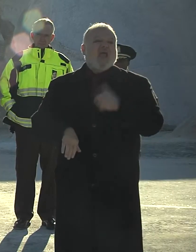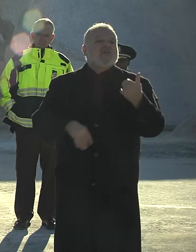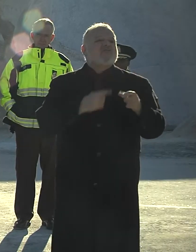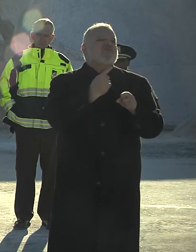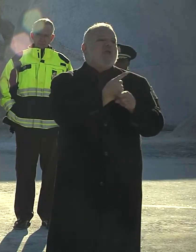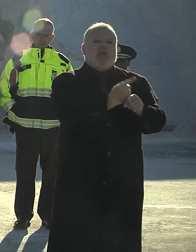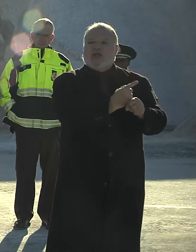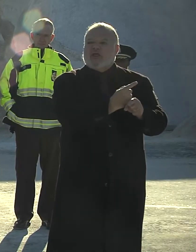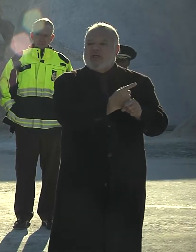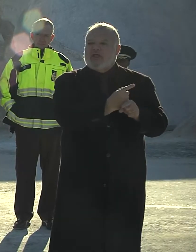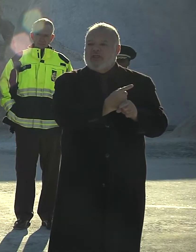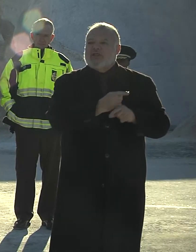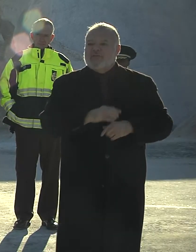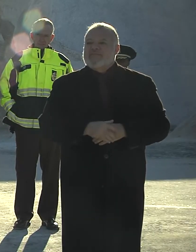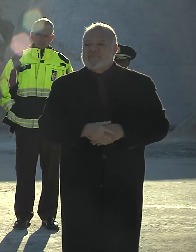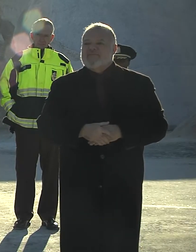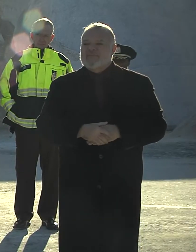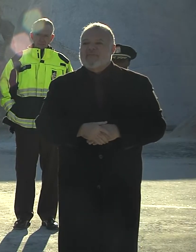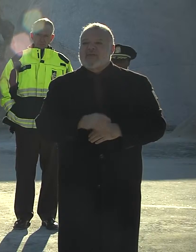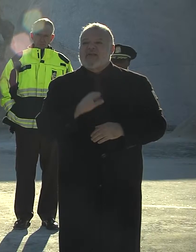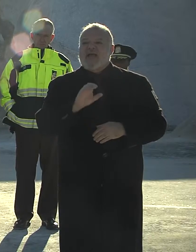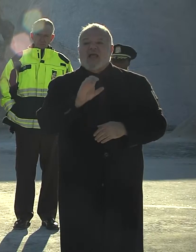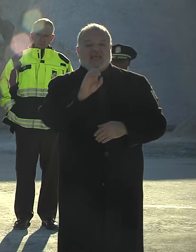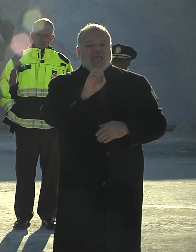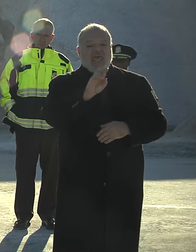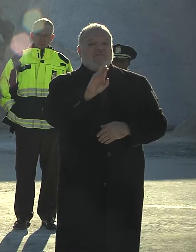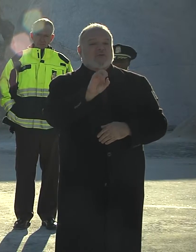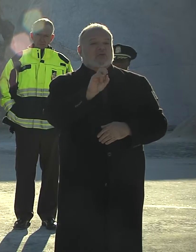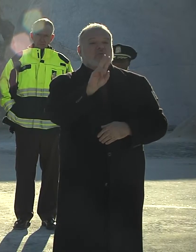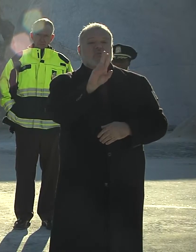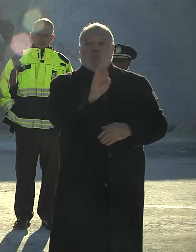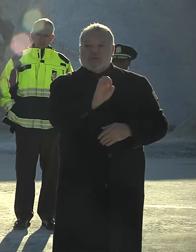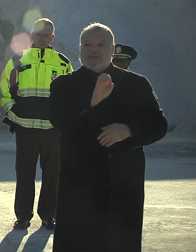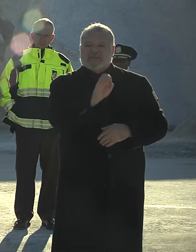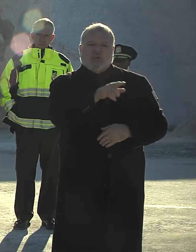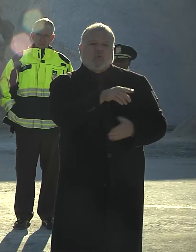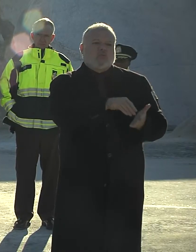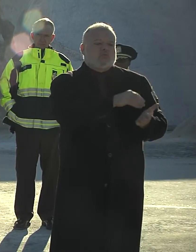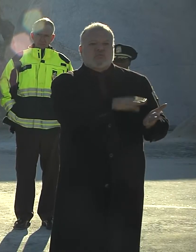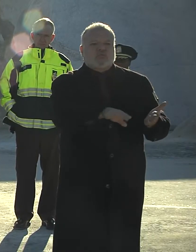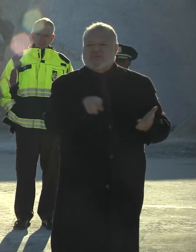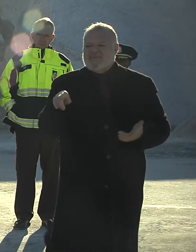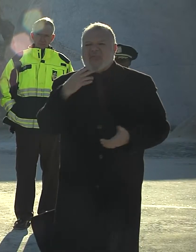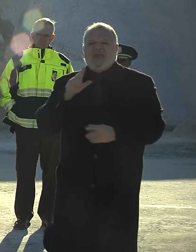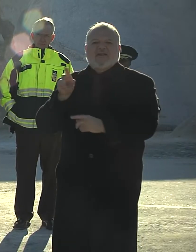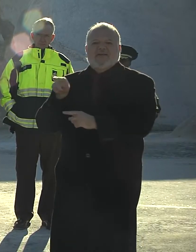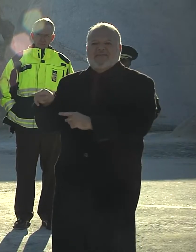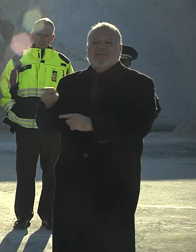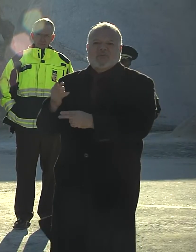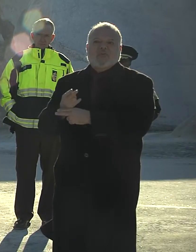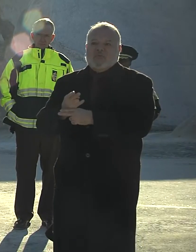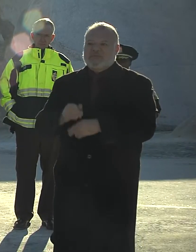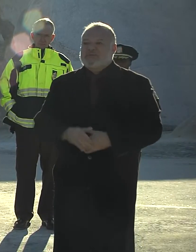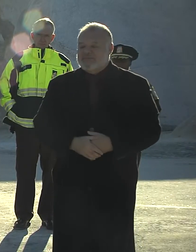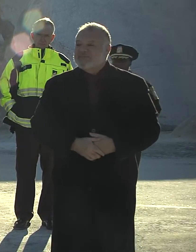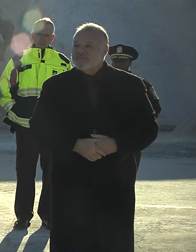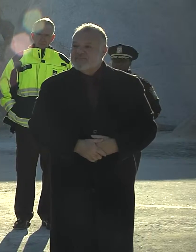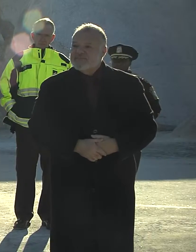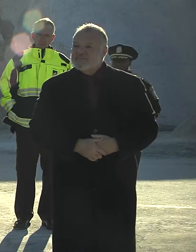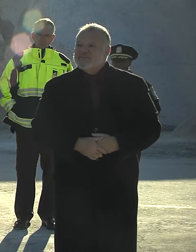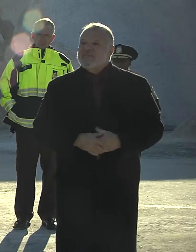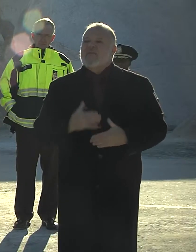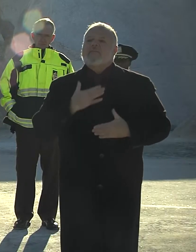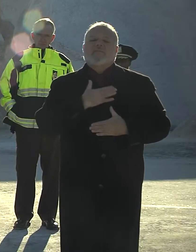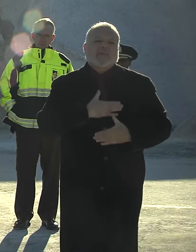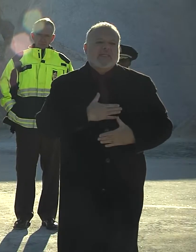So I hope that all of our residents, first and foremost, will join us in saving money and saving the